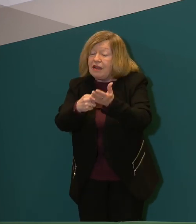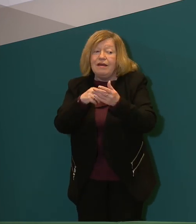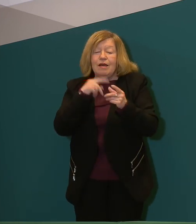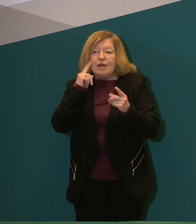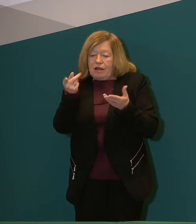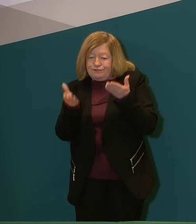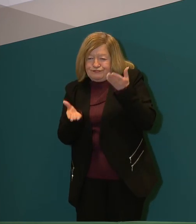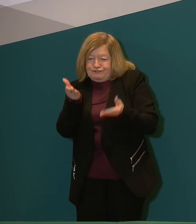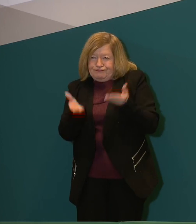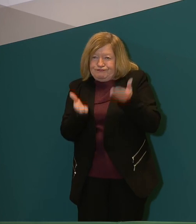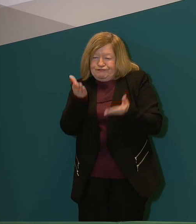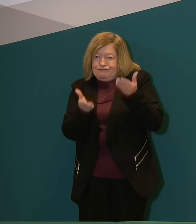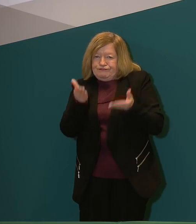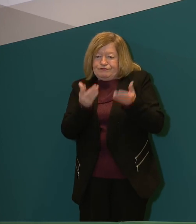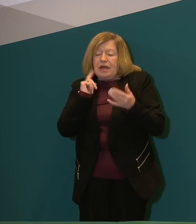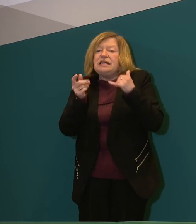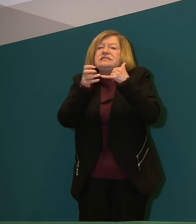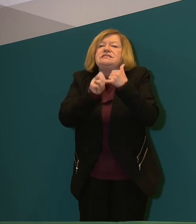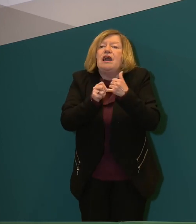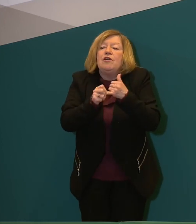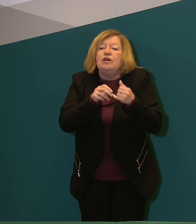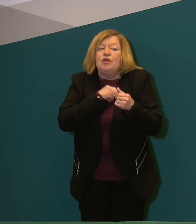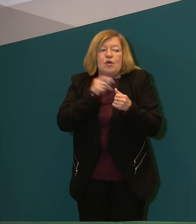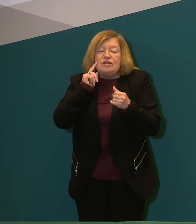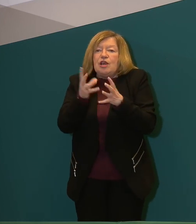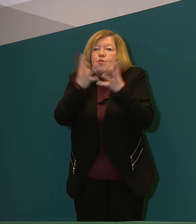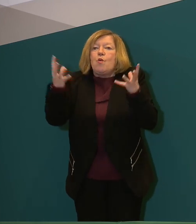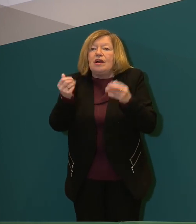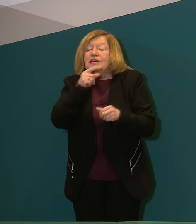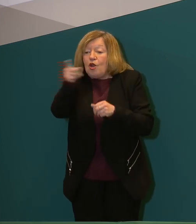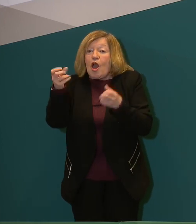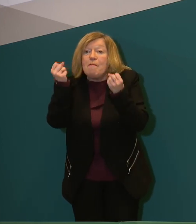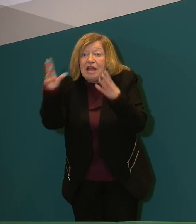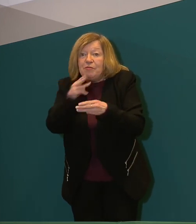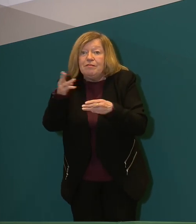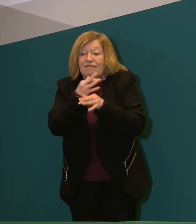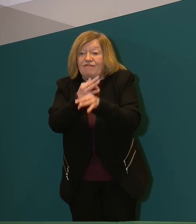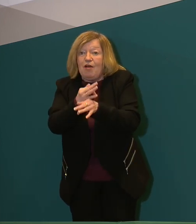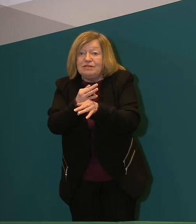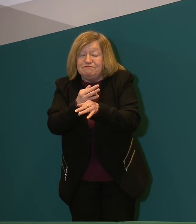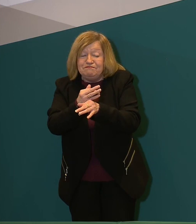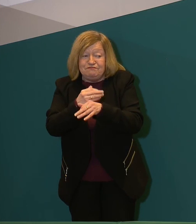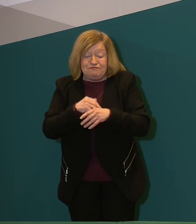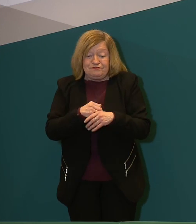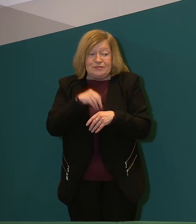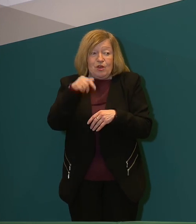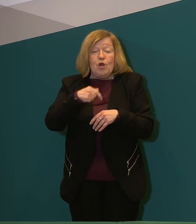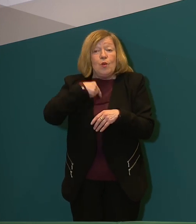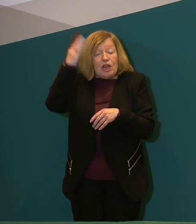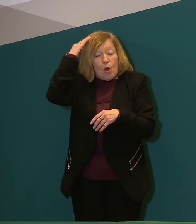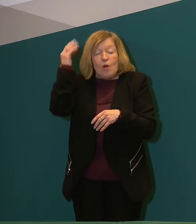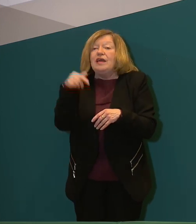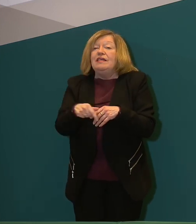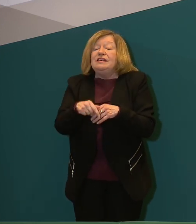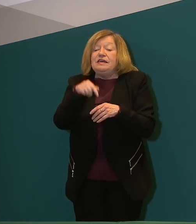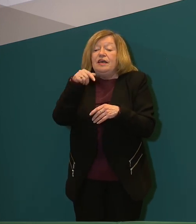measure that and attempt to try to quantify what the actual level of compliance is in relation to that. We know that